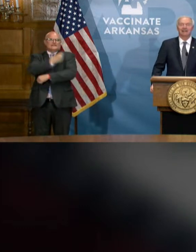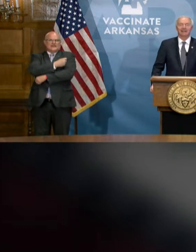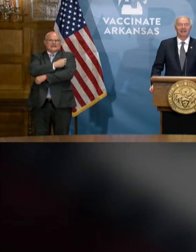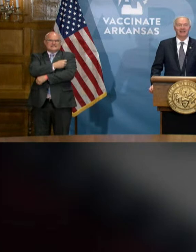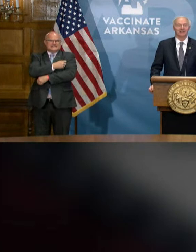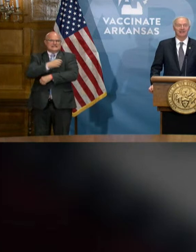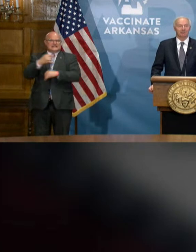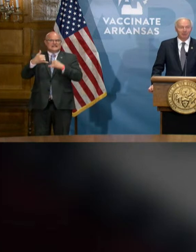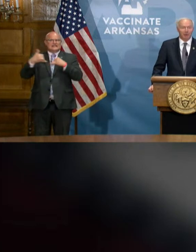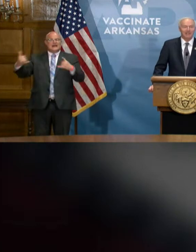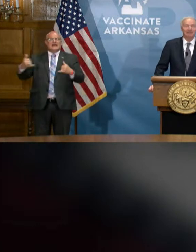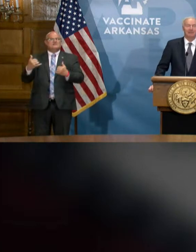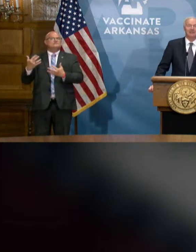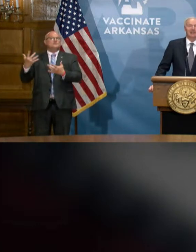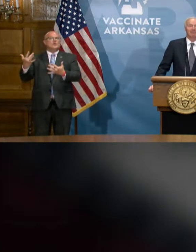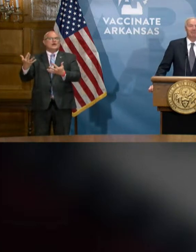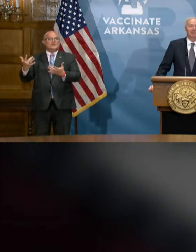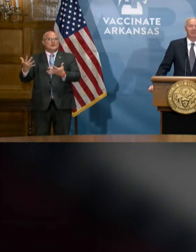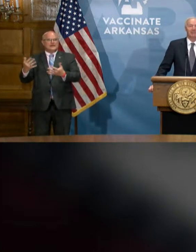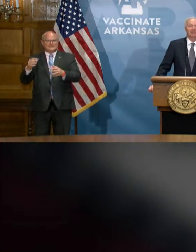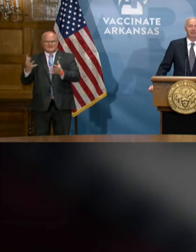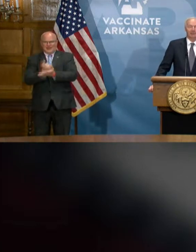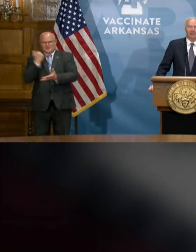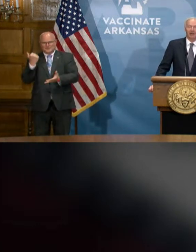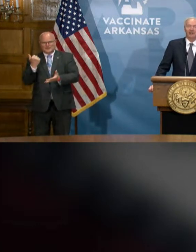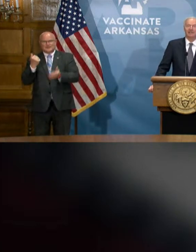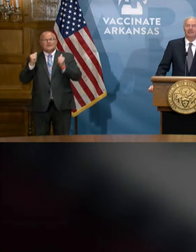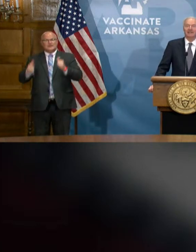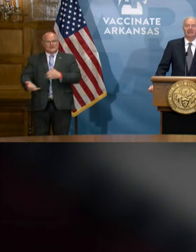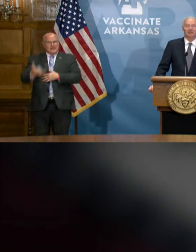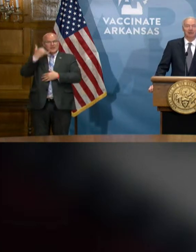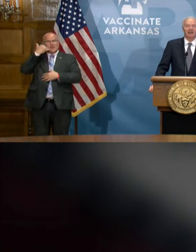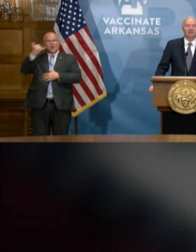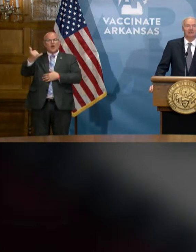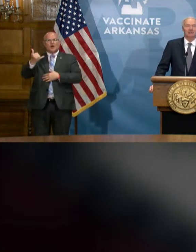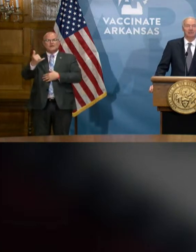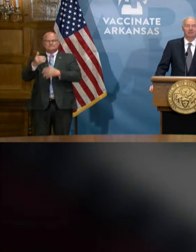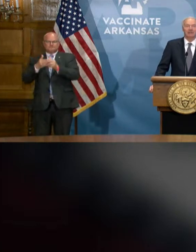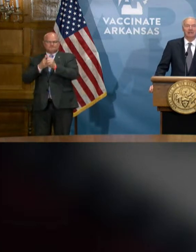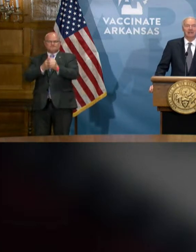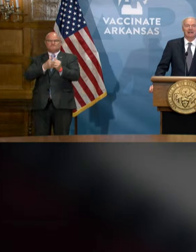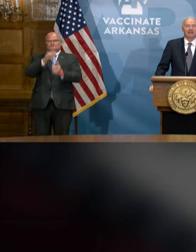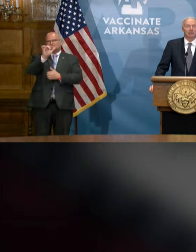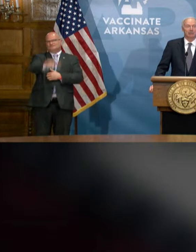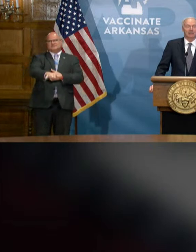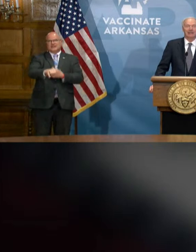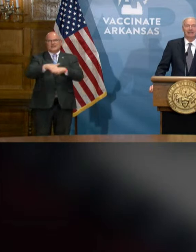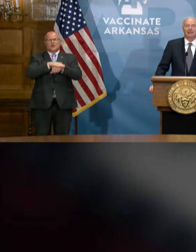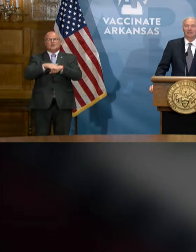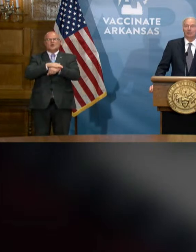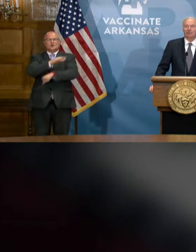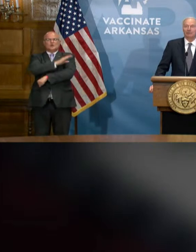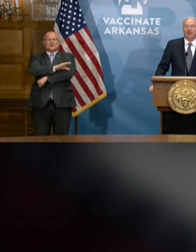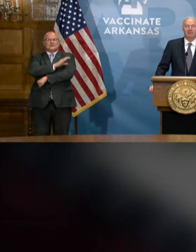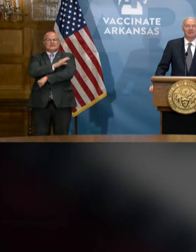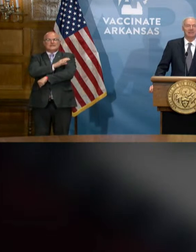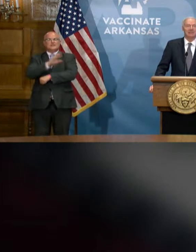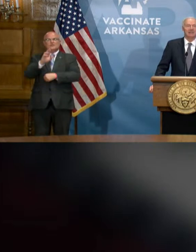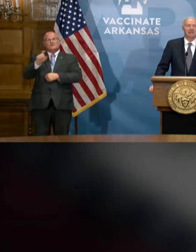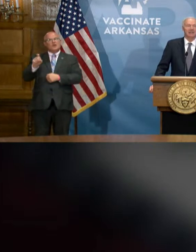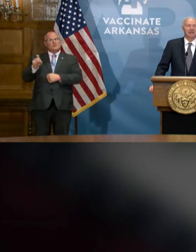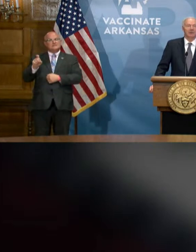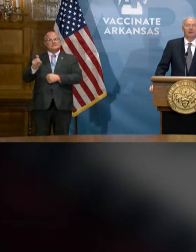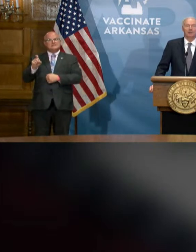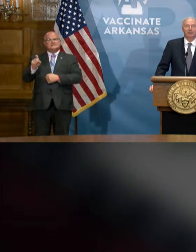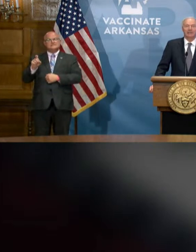line. You've been waiting for this opportunity. You can call it. They can direct you to a local clinic or a local